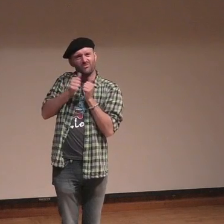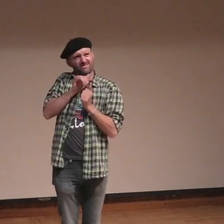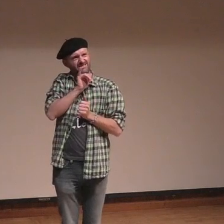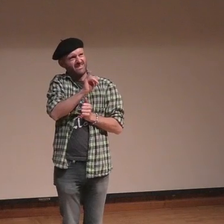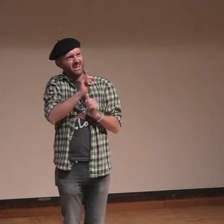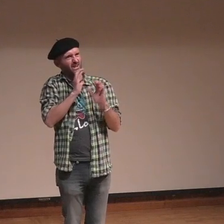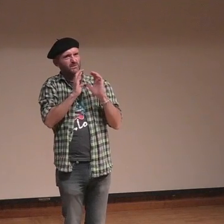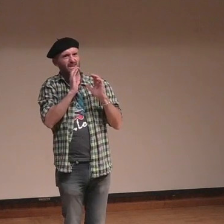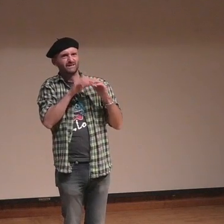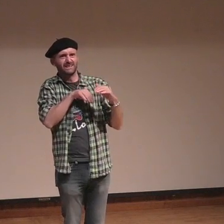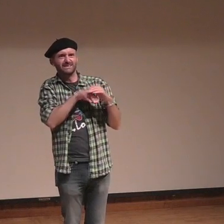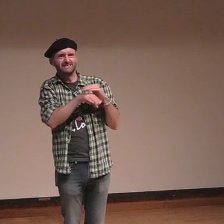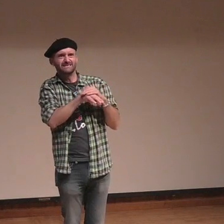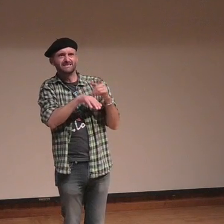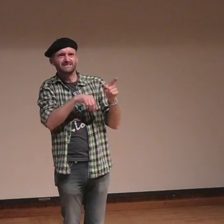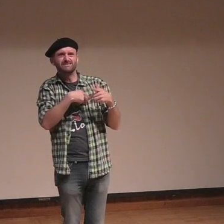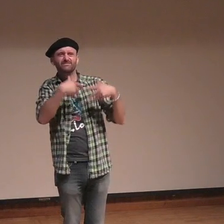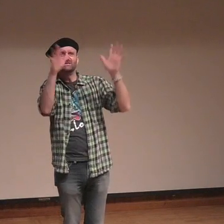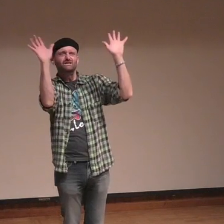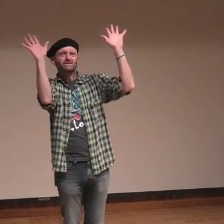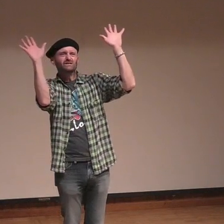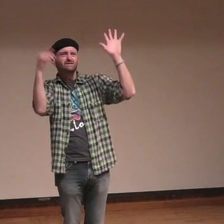inside me were developing.